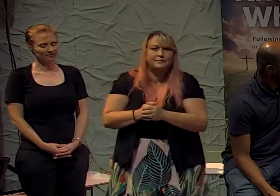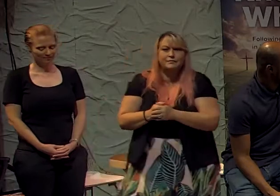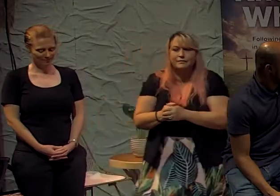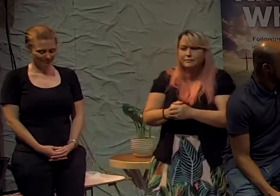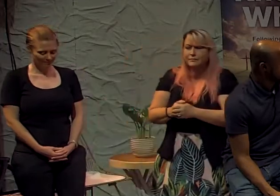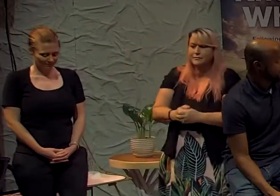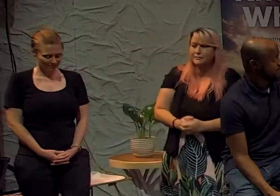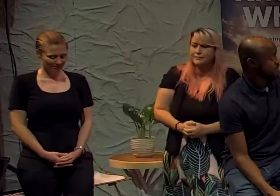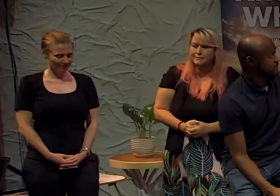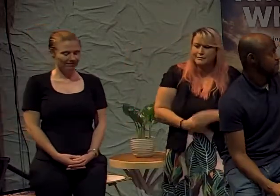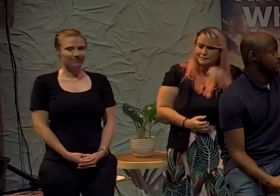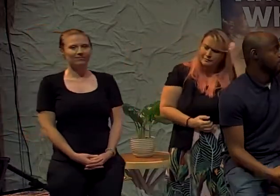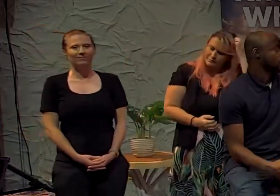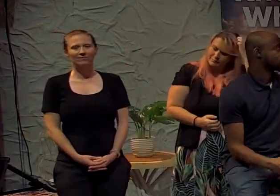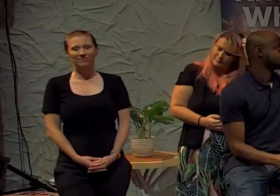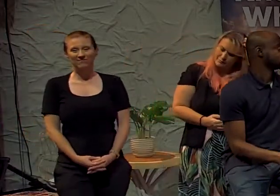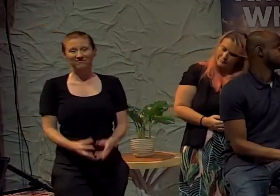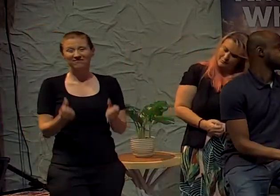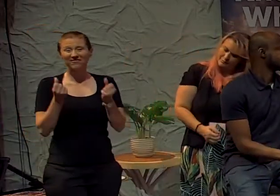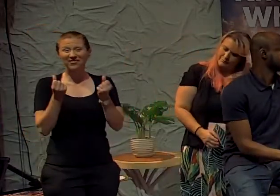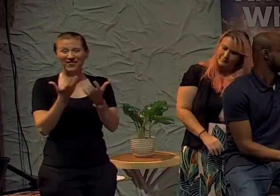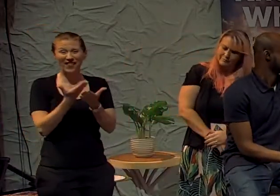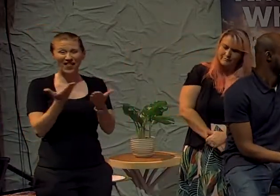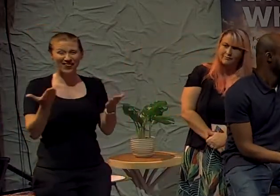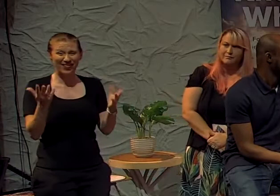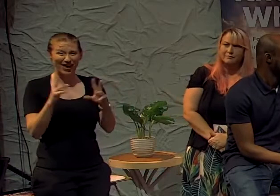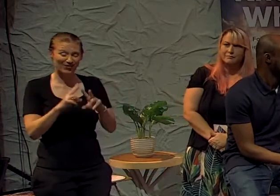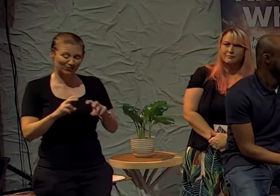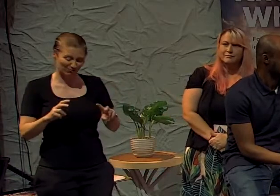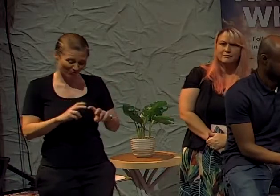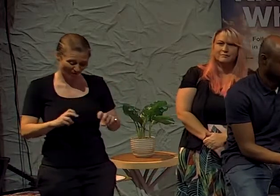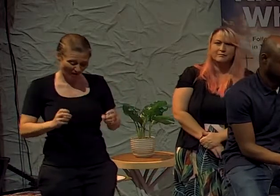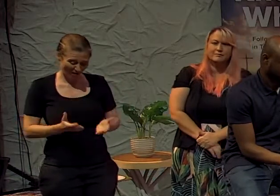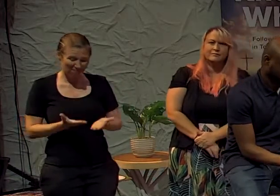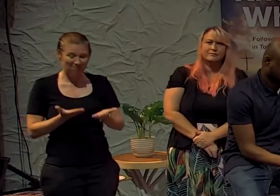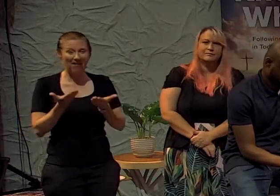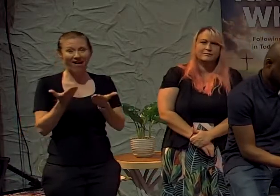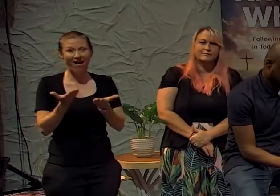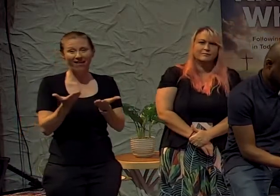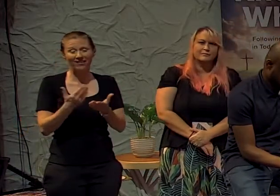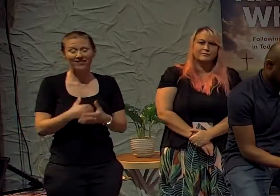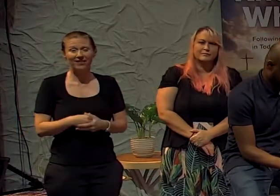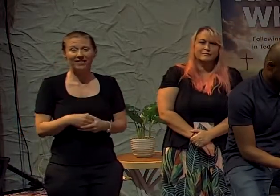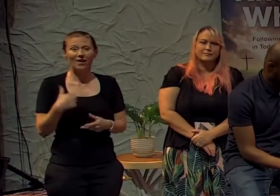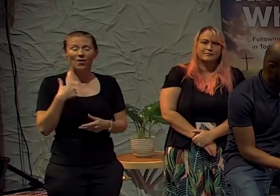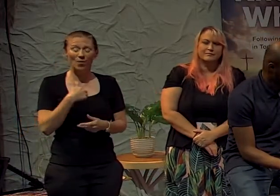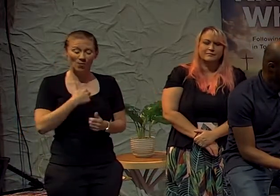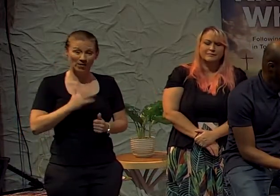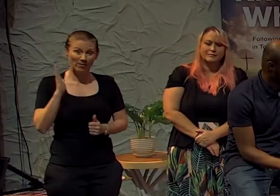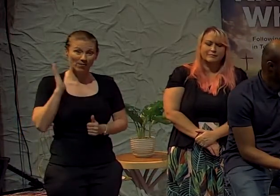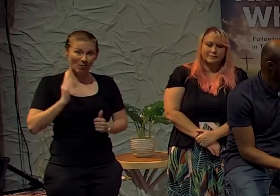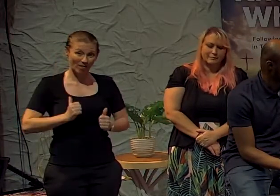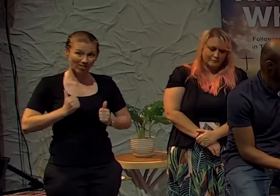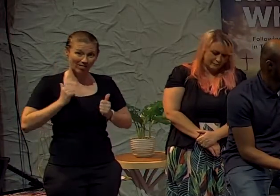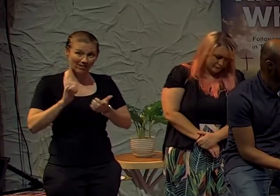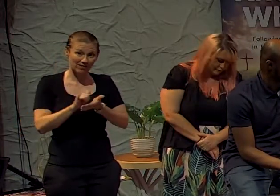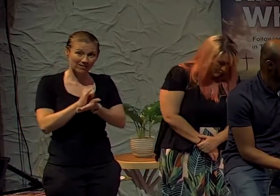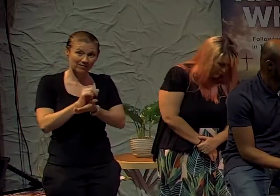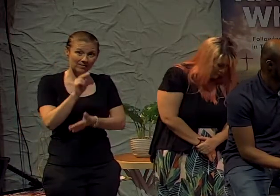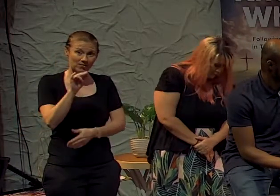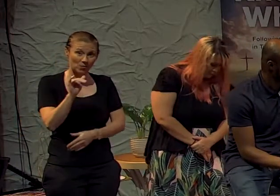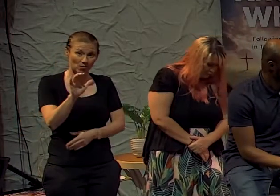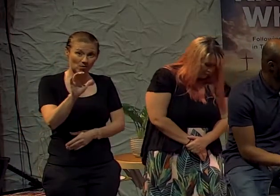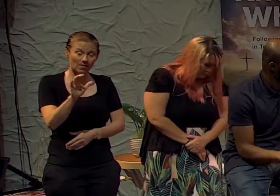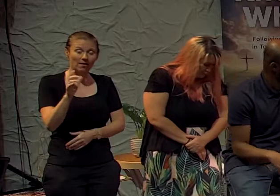Yeah, there's a lot there to unpack. We were living in New York. I